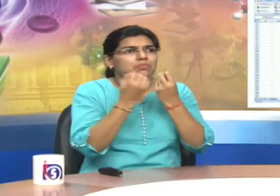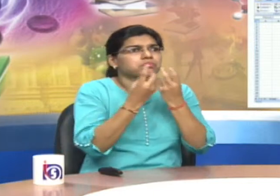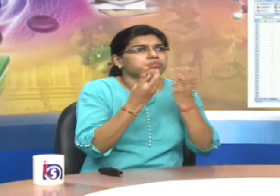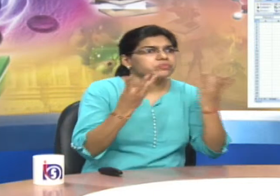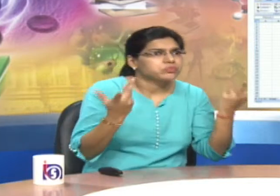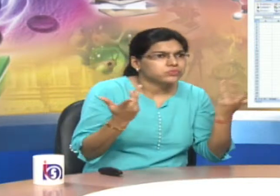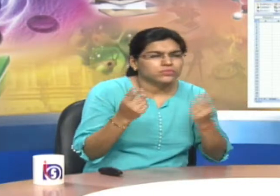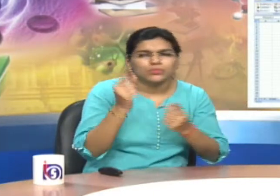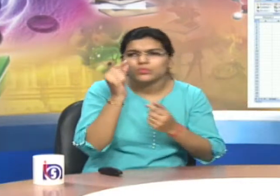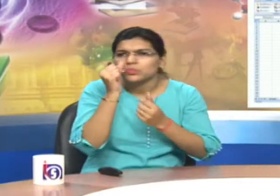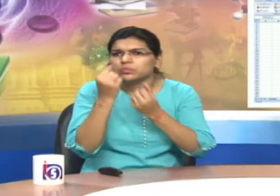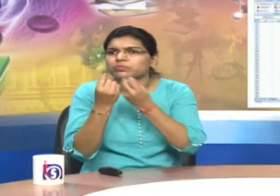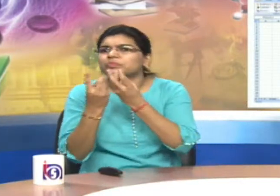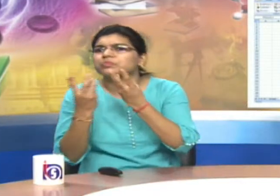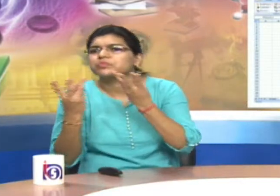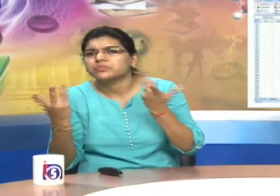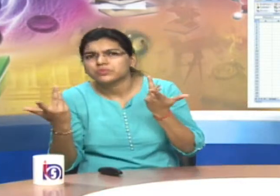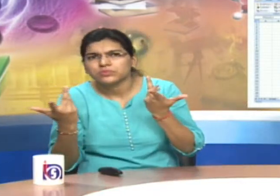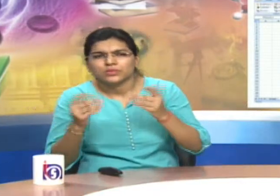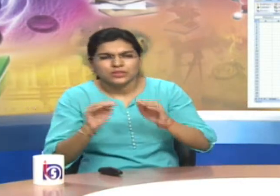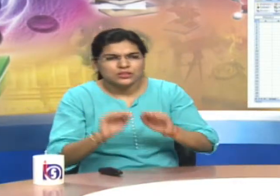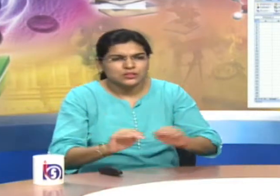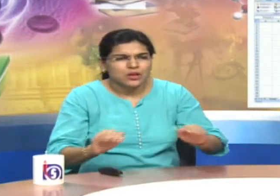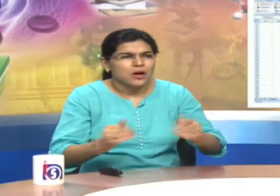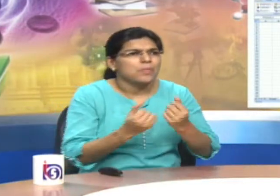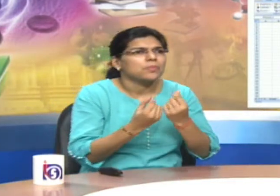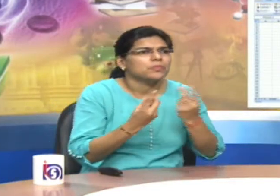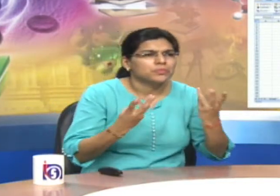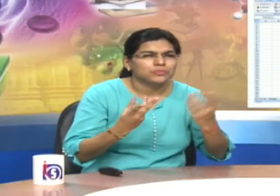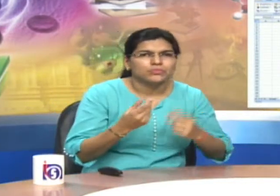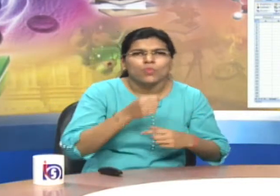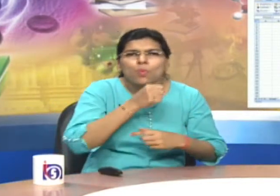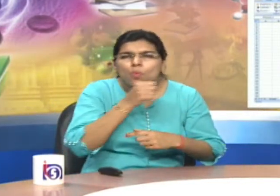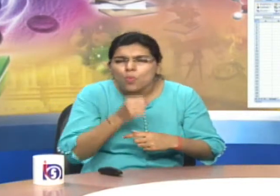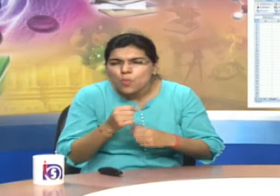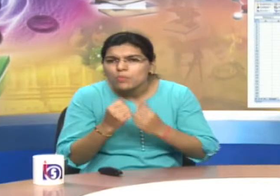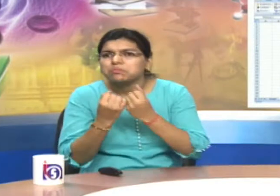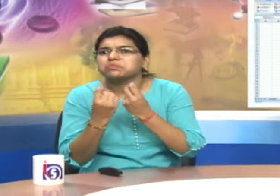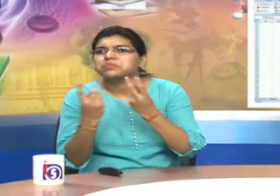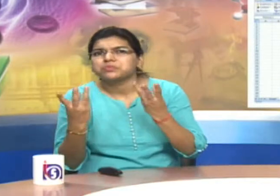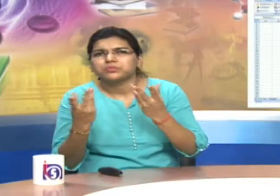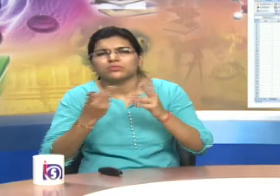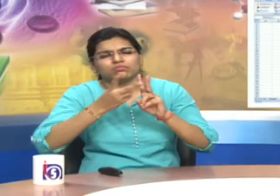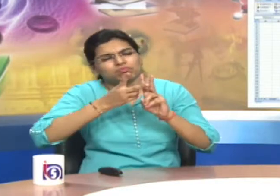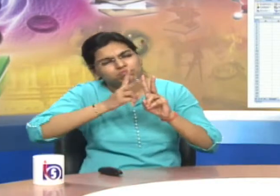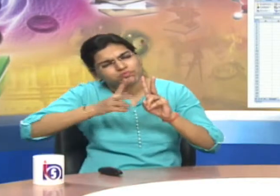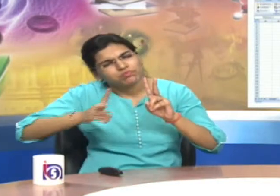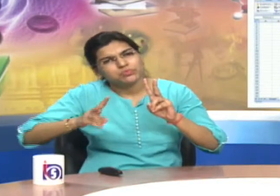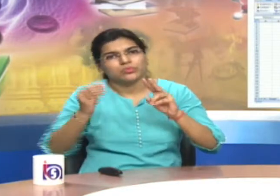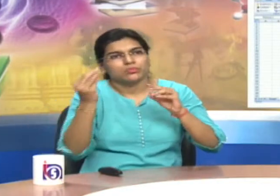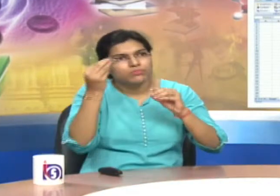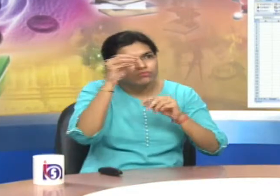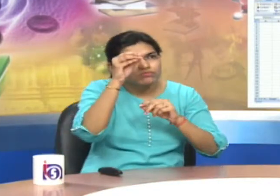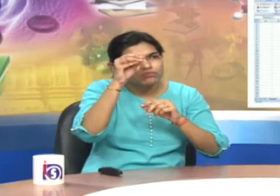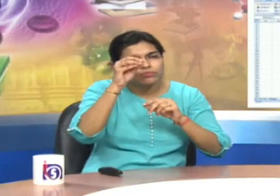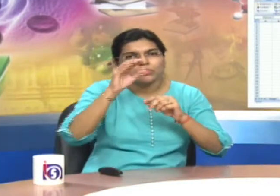use that pie chart instead of column chart. For example, there are different kinds of